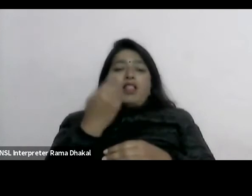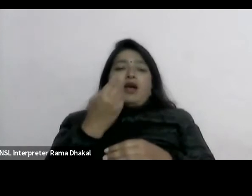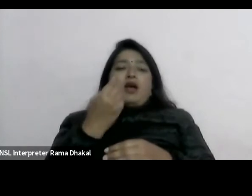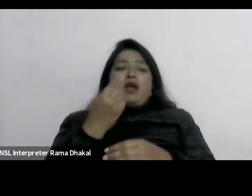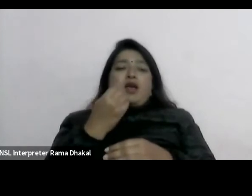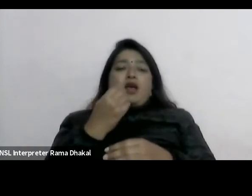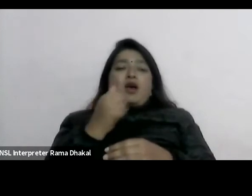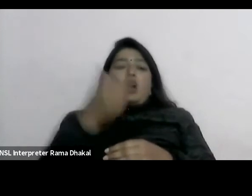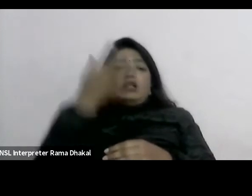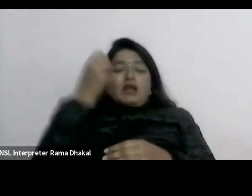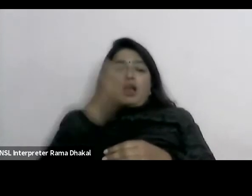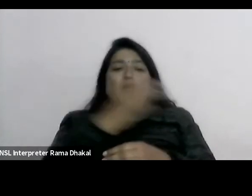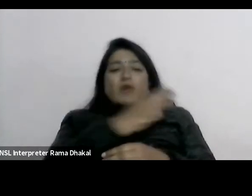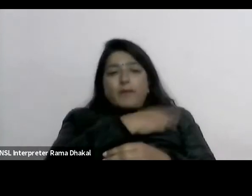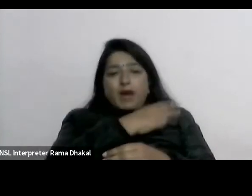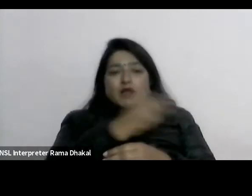world,